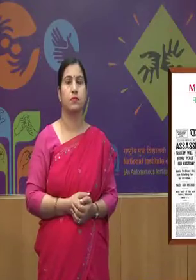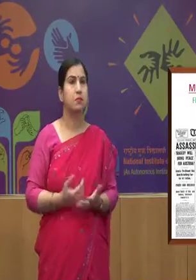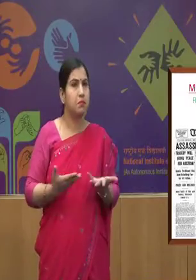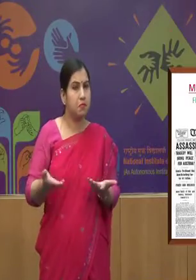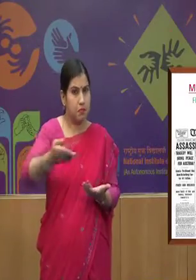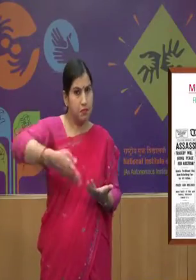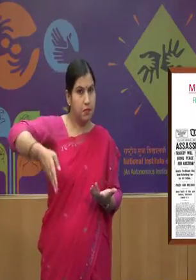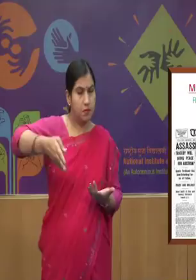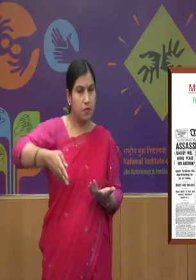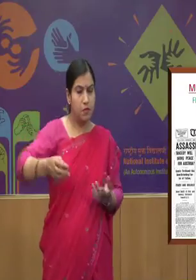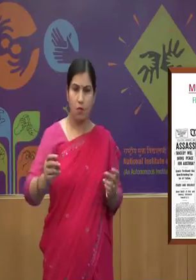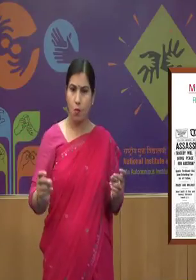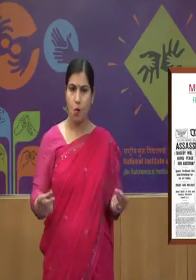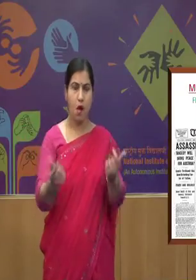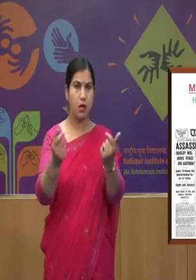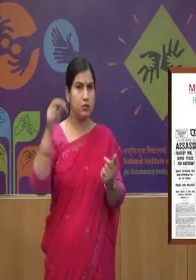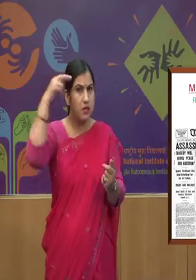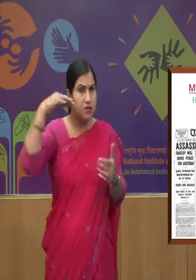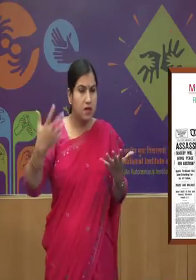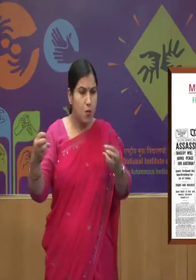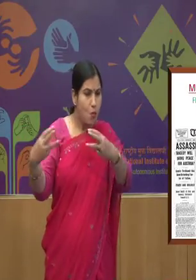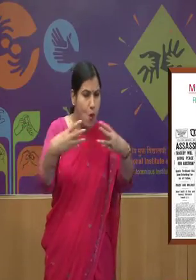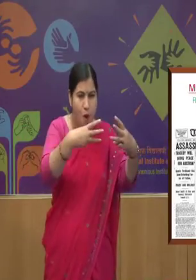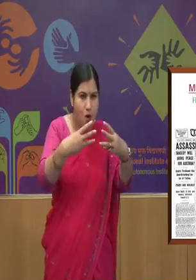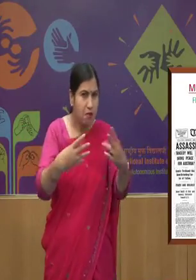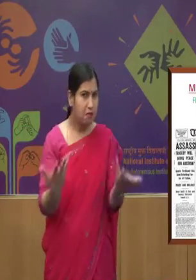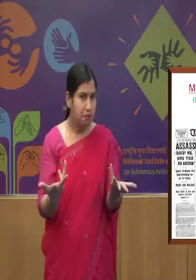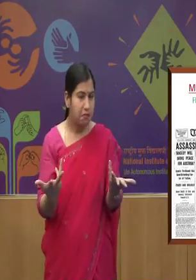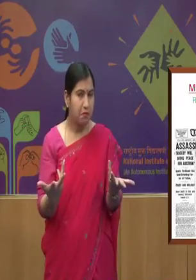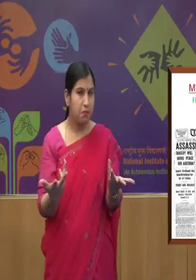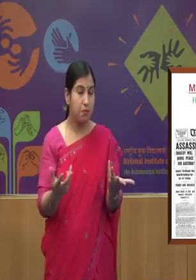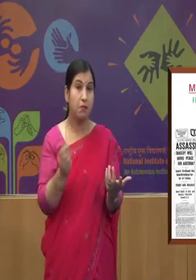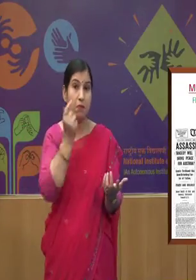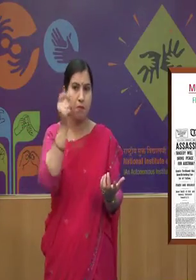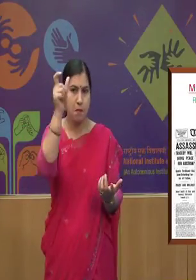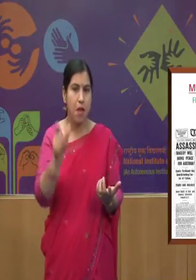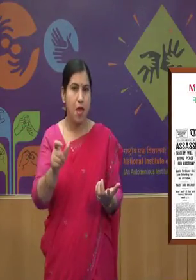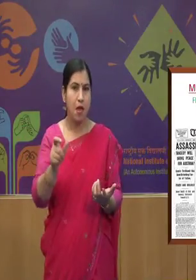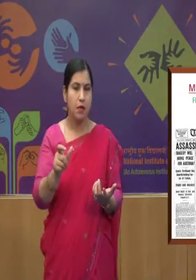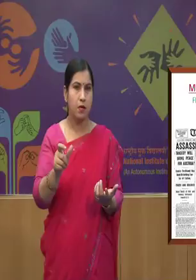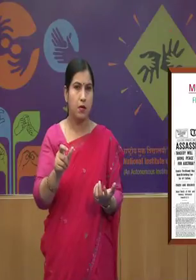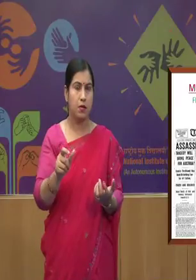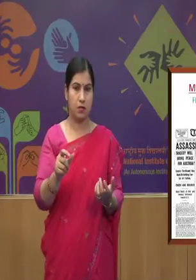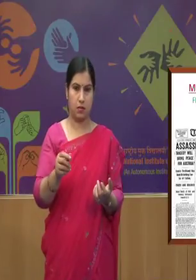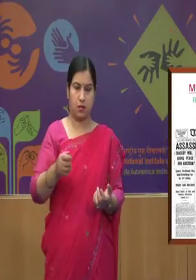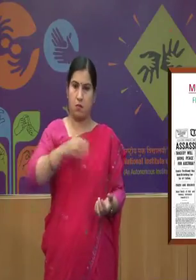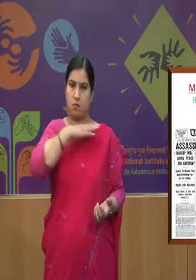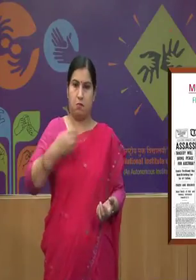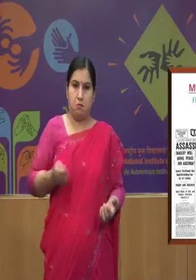However, the immediate cause of the war was the murder of Archduke